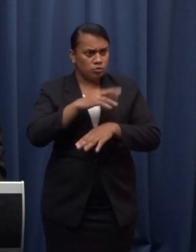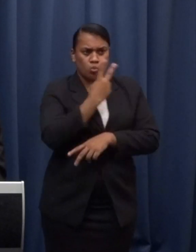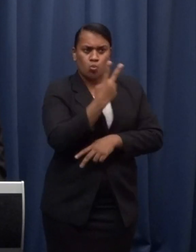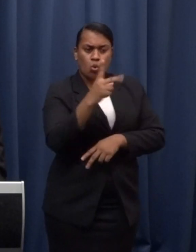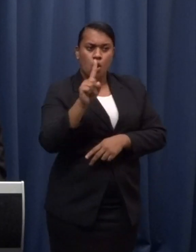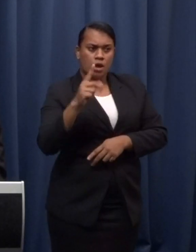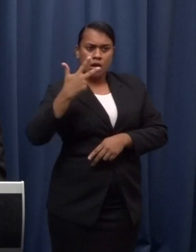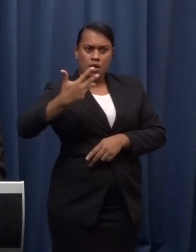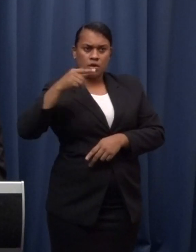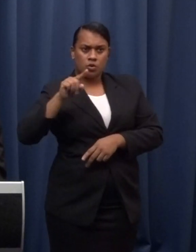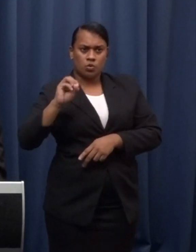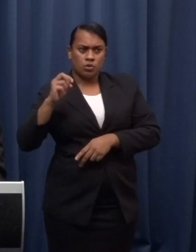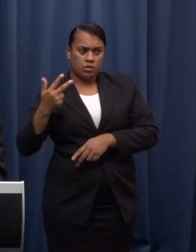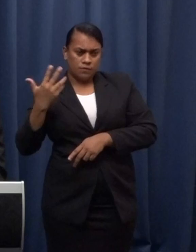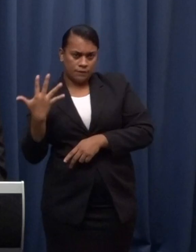221-9905.